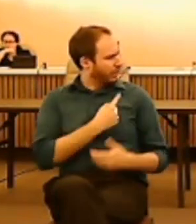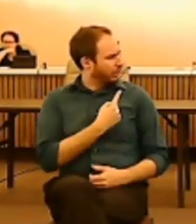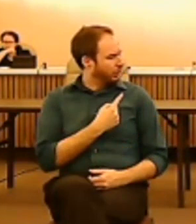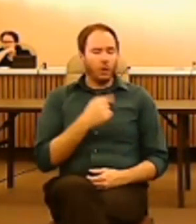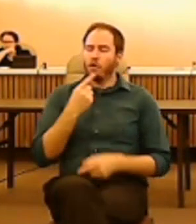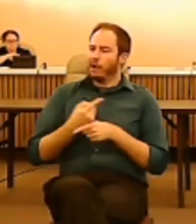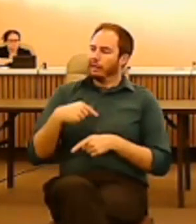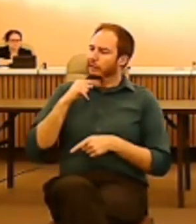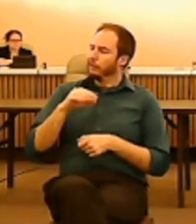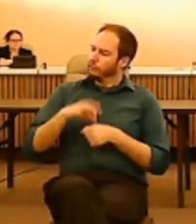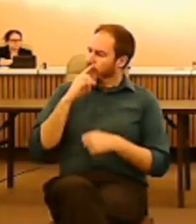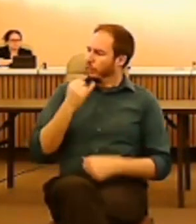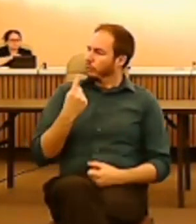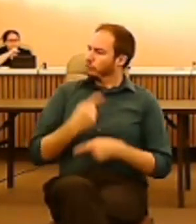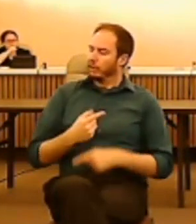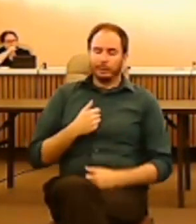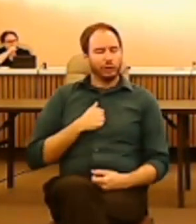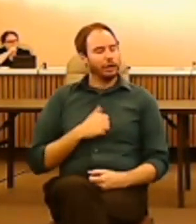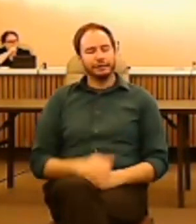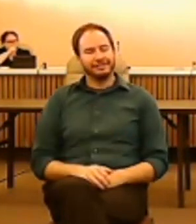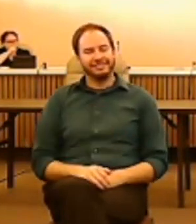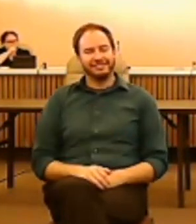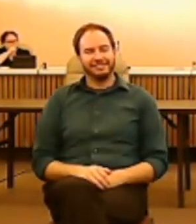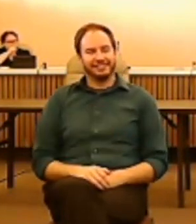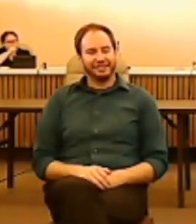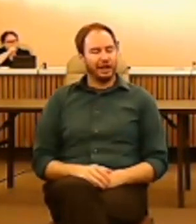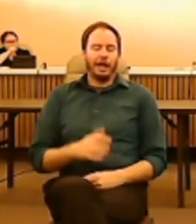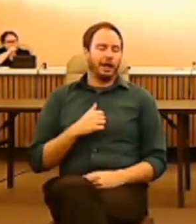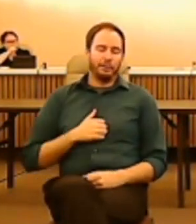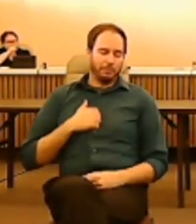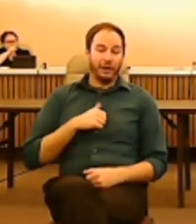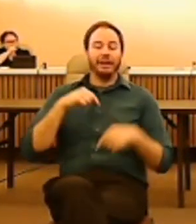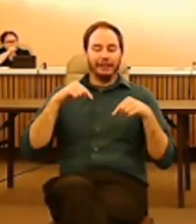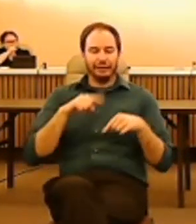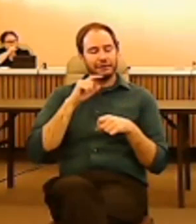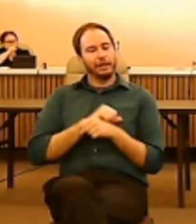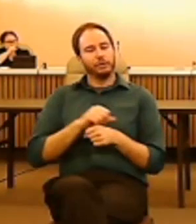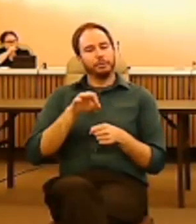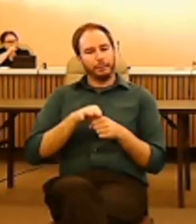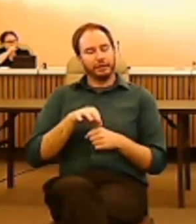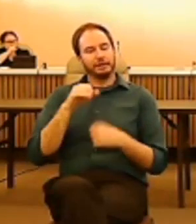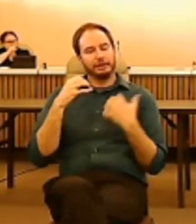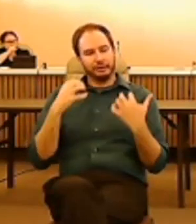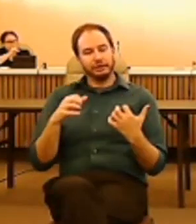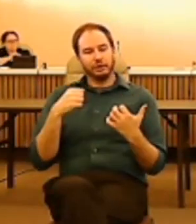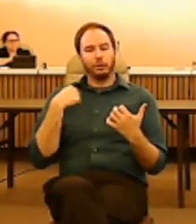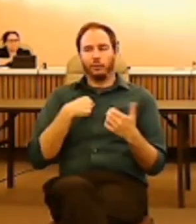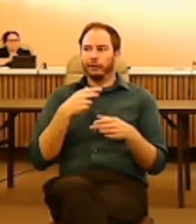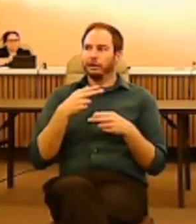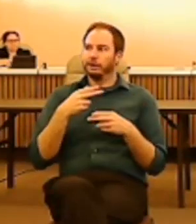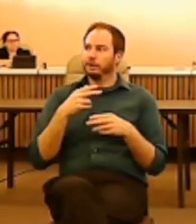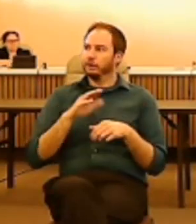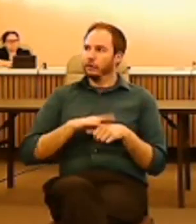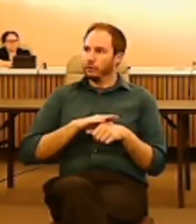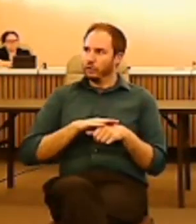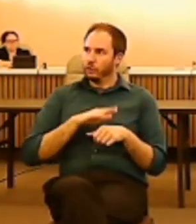oh, this is a public hearing. Oh, my God. Yeah. I apologize. This is the public hearing. We called last meeting, didn't we?